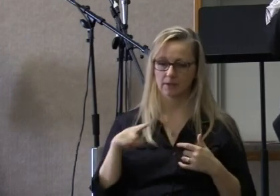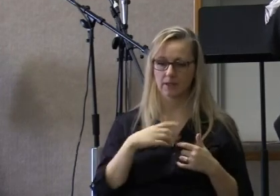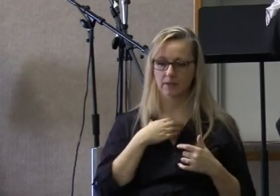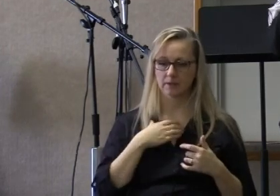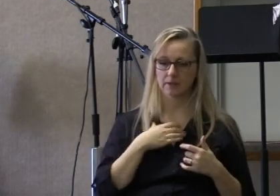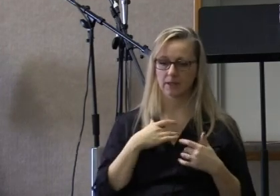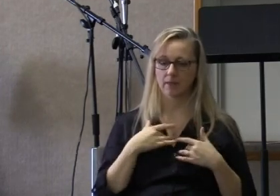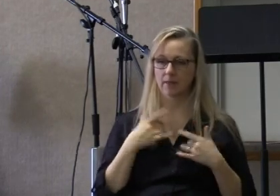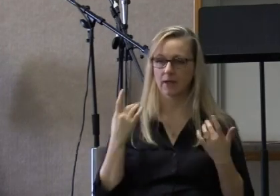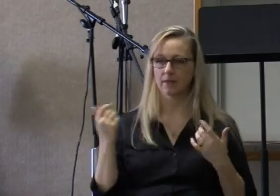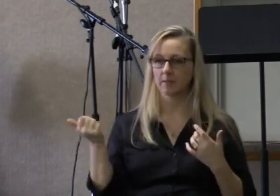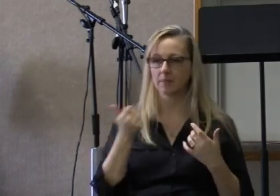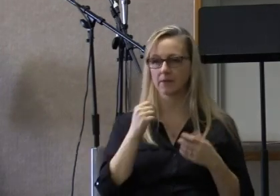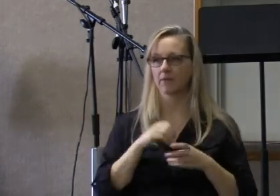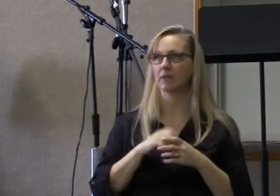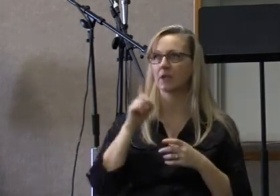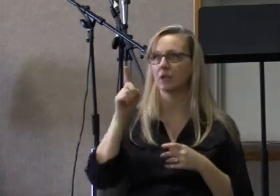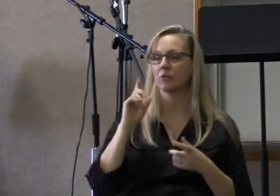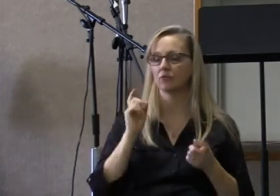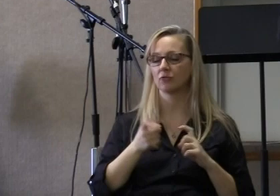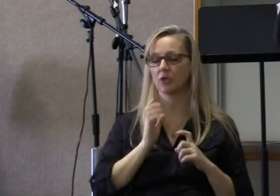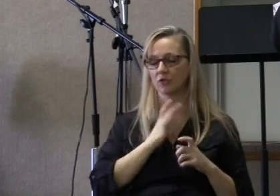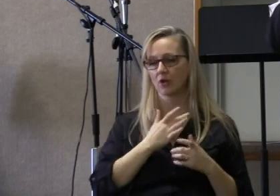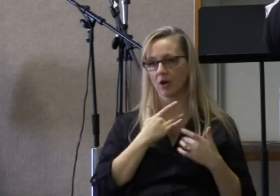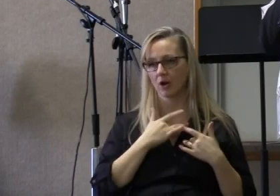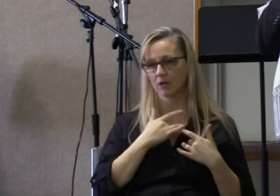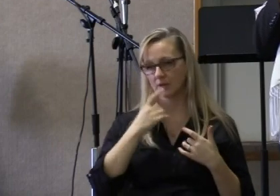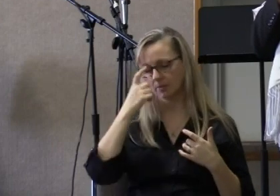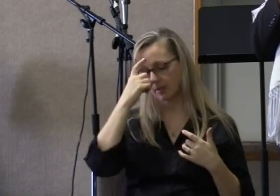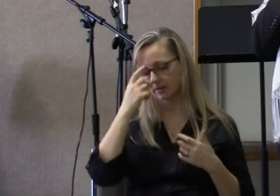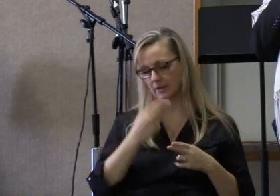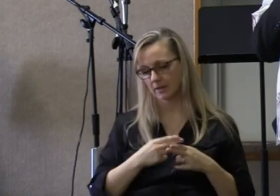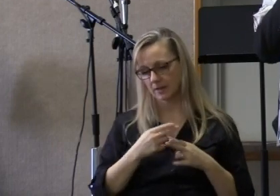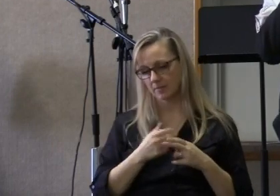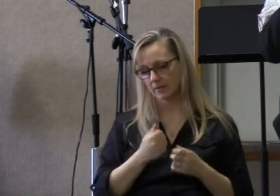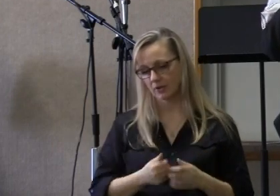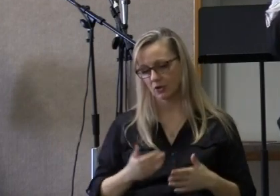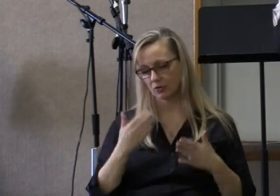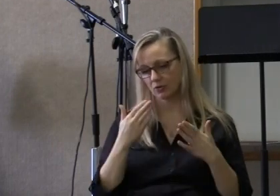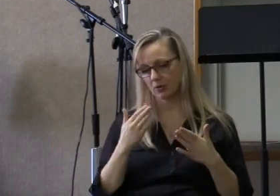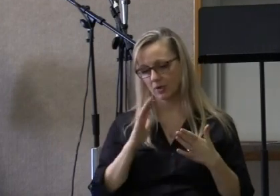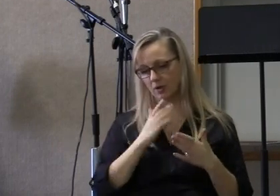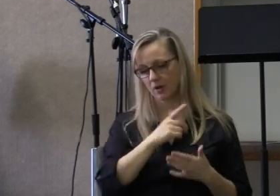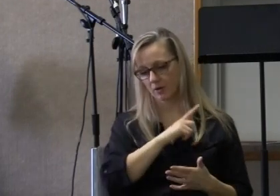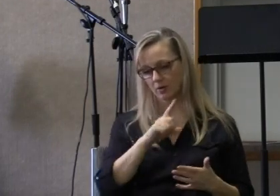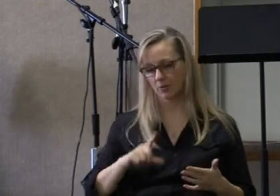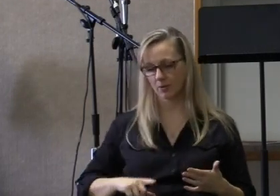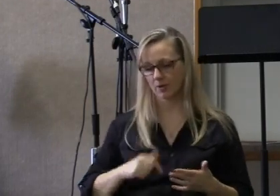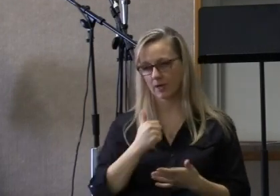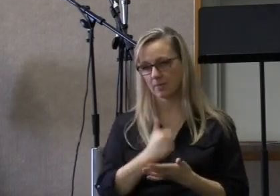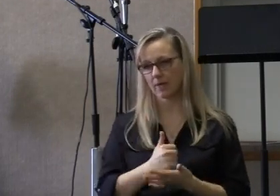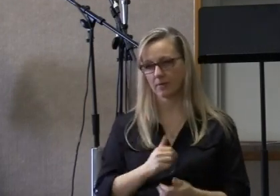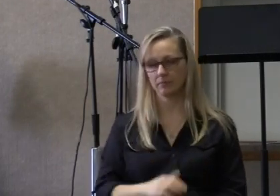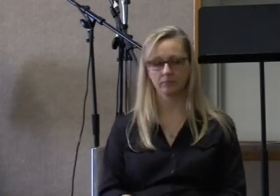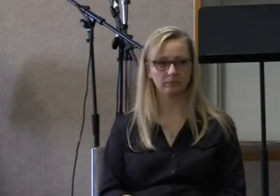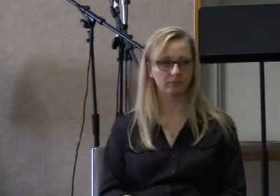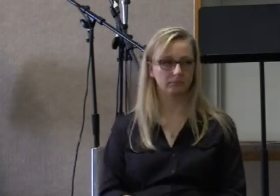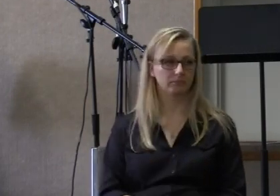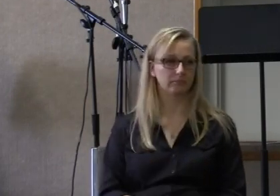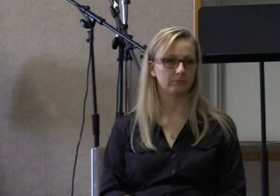you. Change our hearts, change our minds in the name of Yeshua HaMashiach, our Lord. Amen.